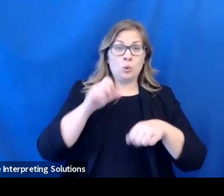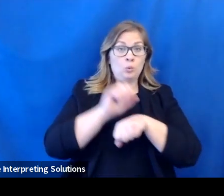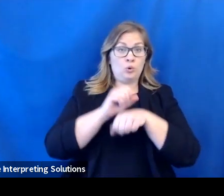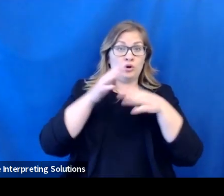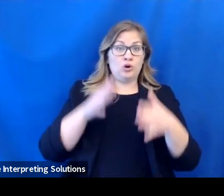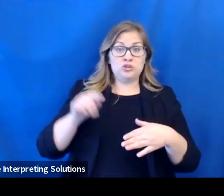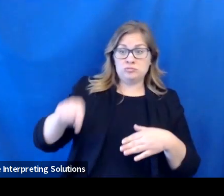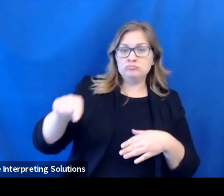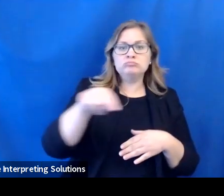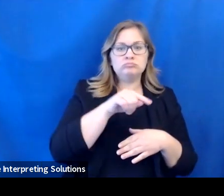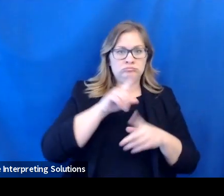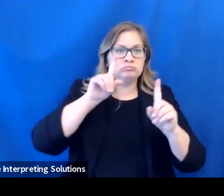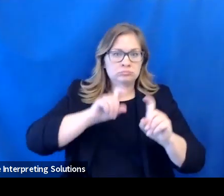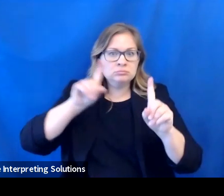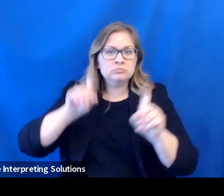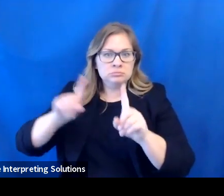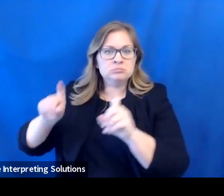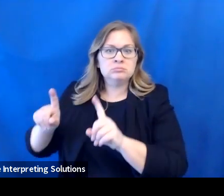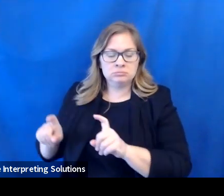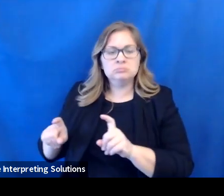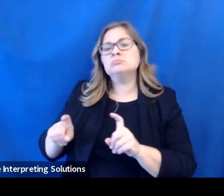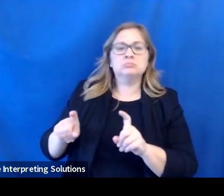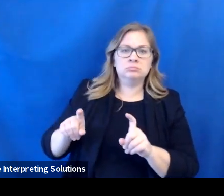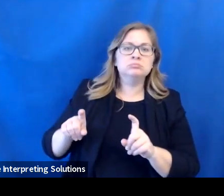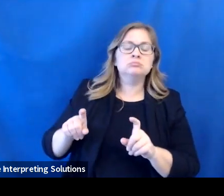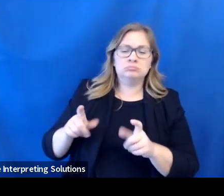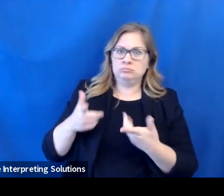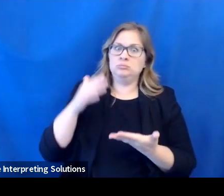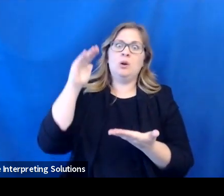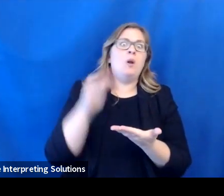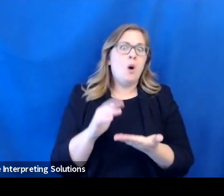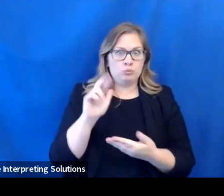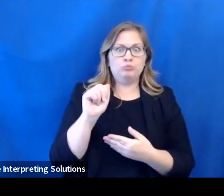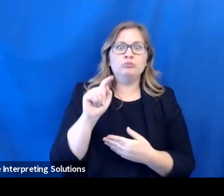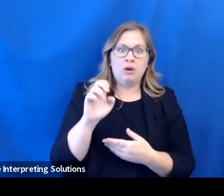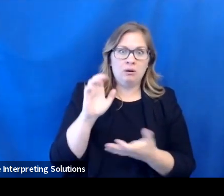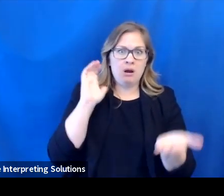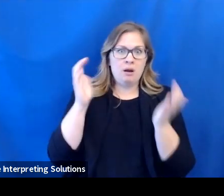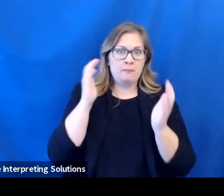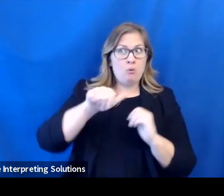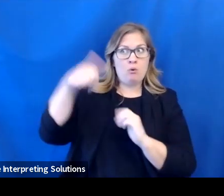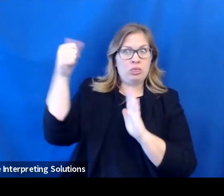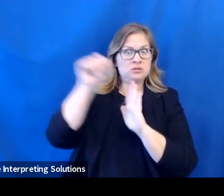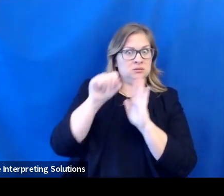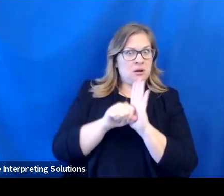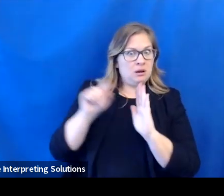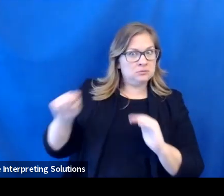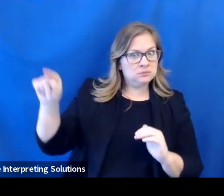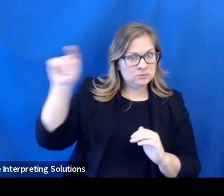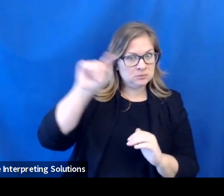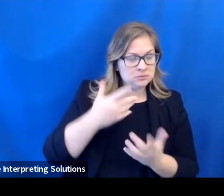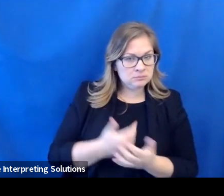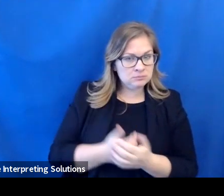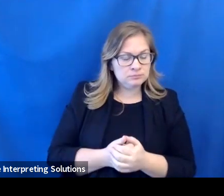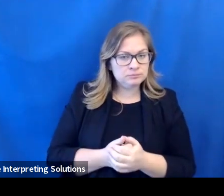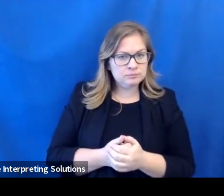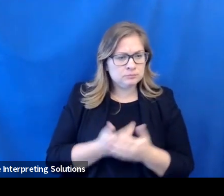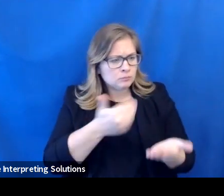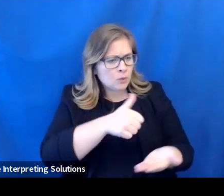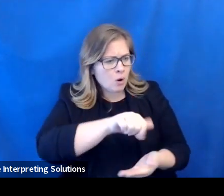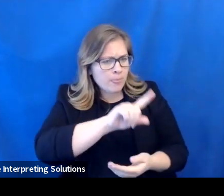positive results compared to other states. And then the other part of that question is anyone keeping track of presumed